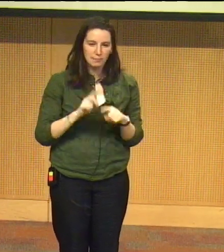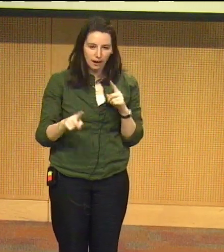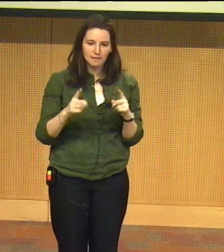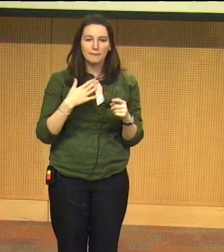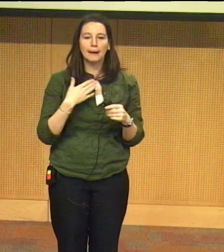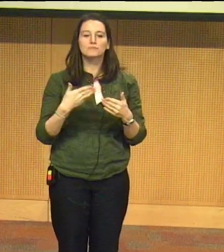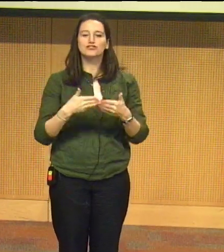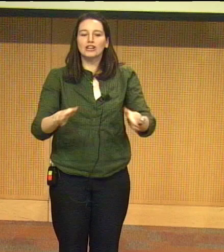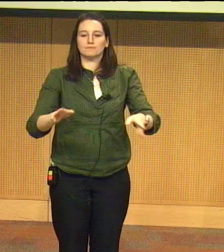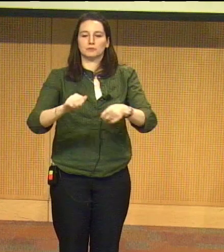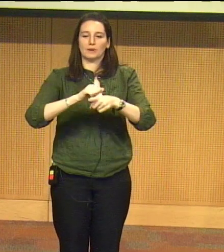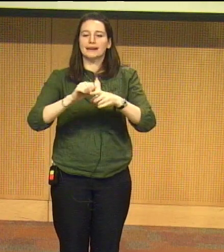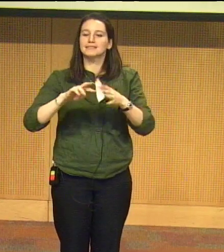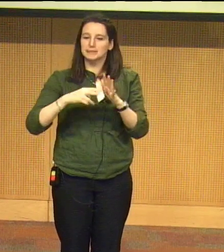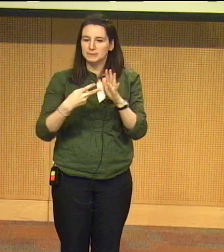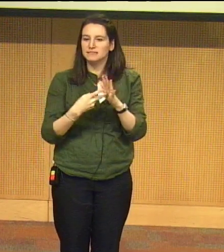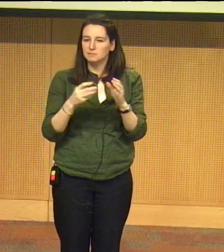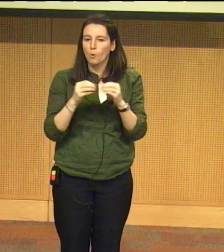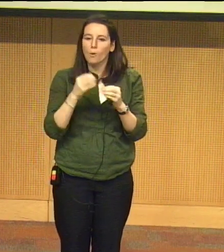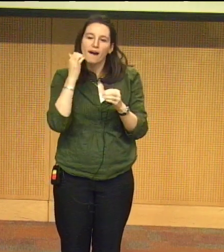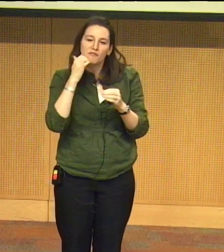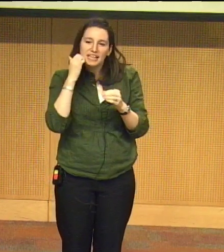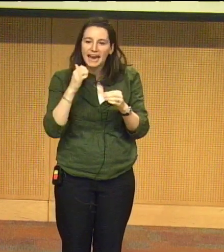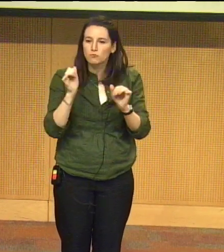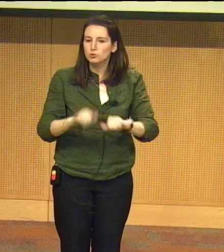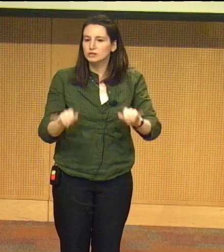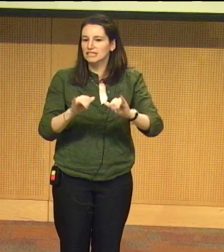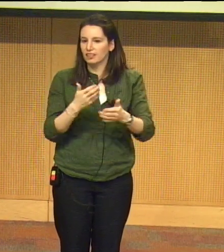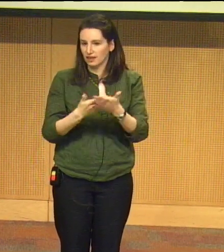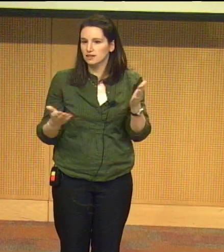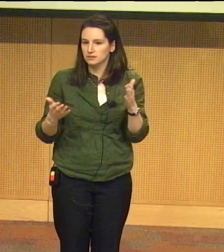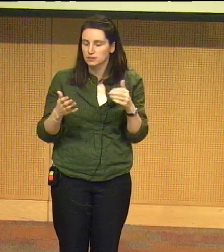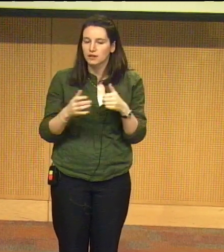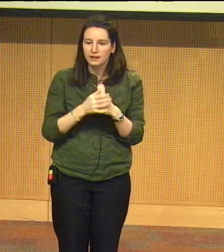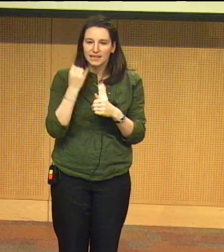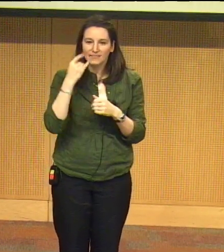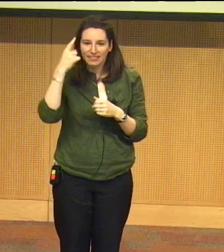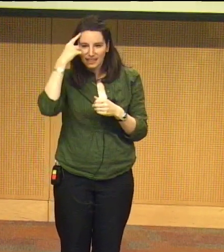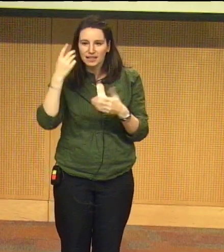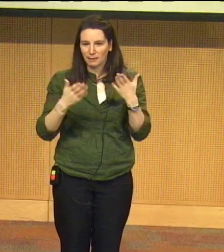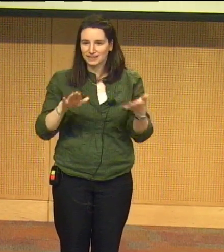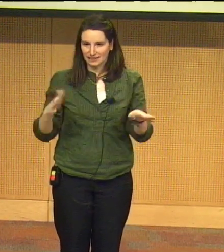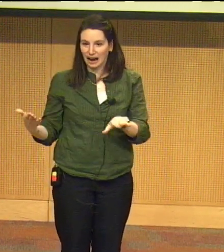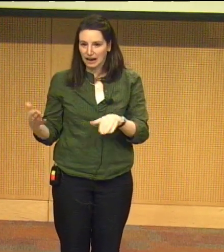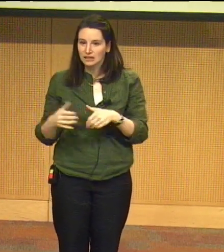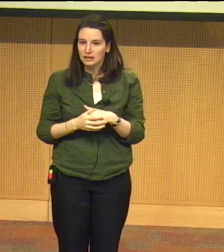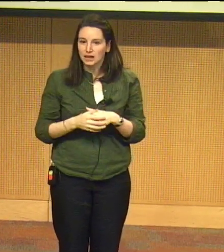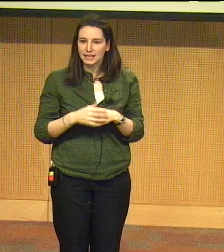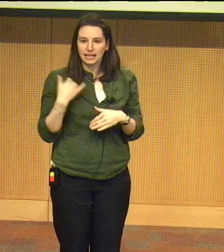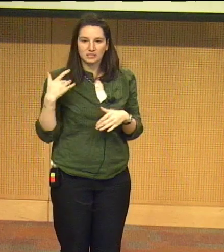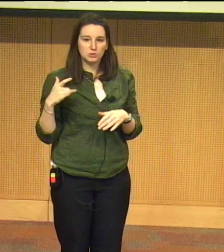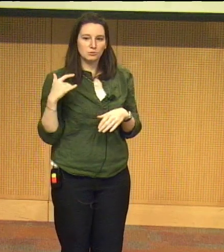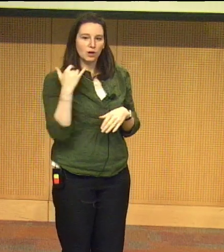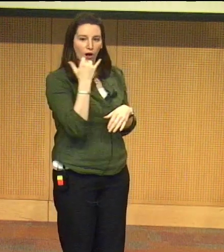But I'm general practice, meaning more everyday routine things. If I think it might die, I tend to call